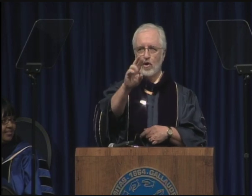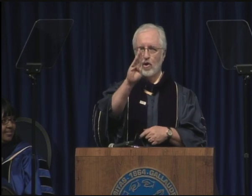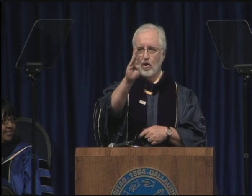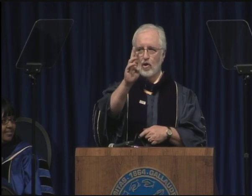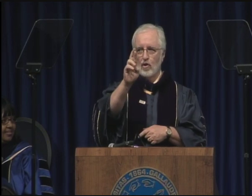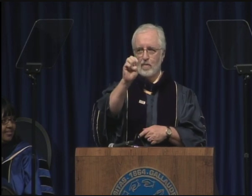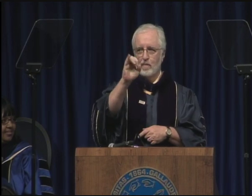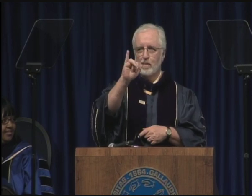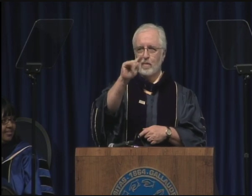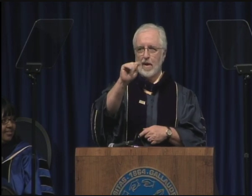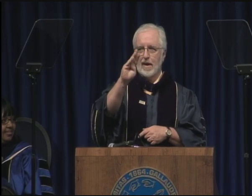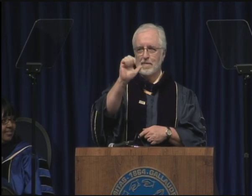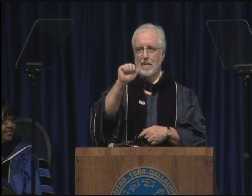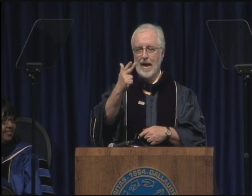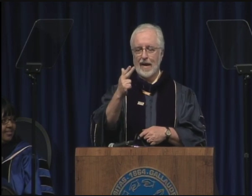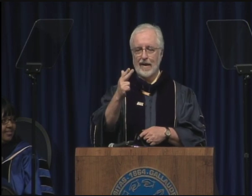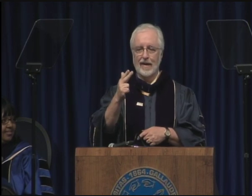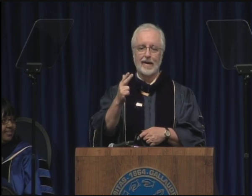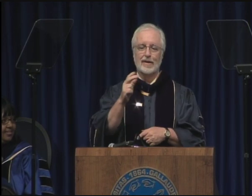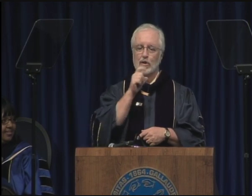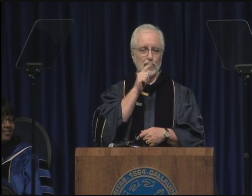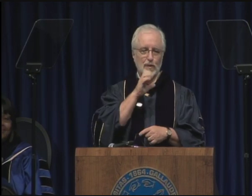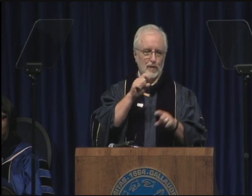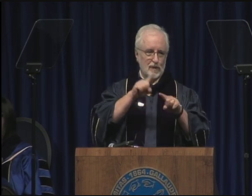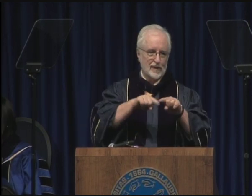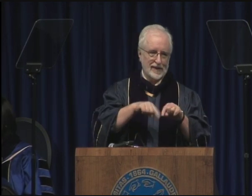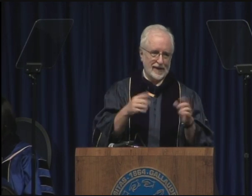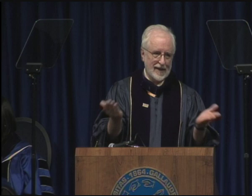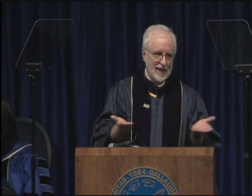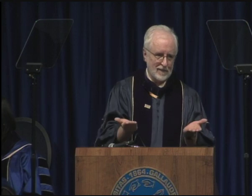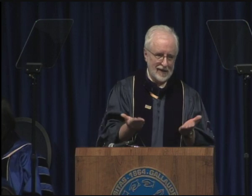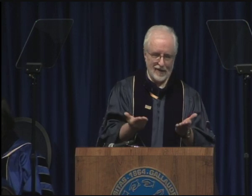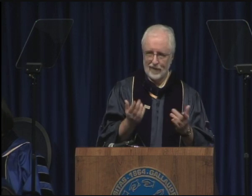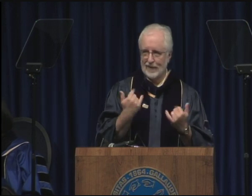Congratulations to Heather Breitbach, who could not join us today.